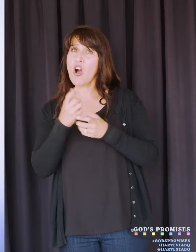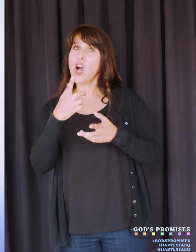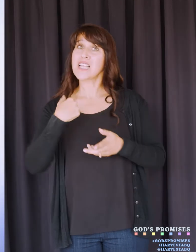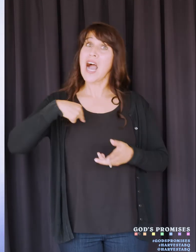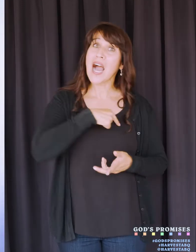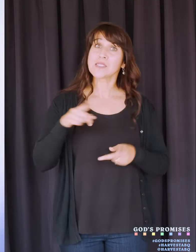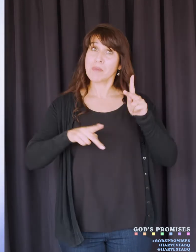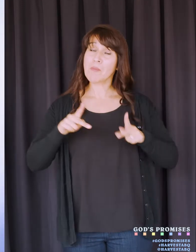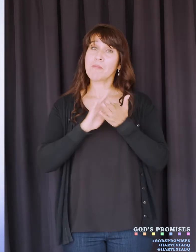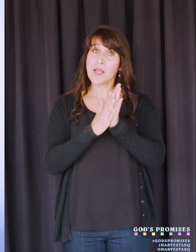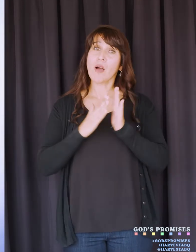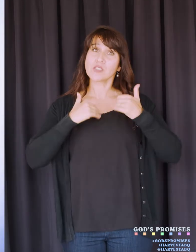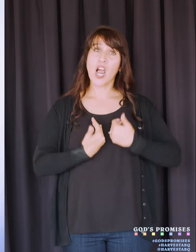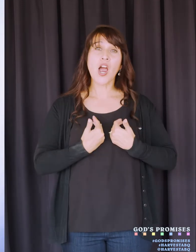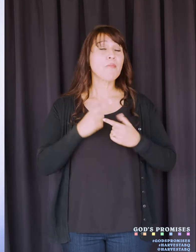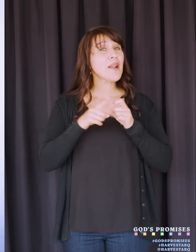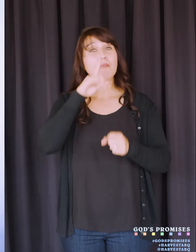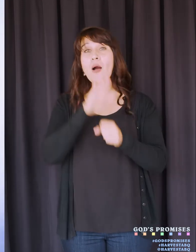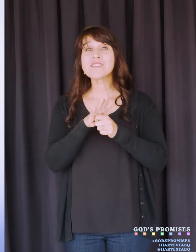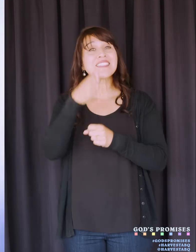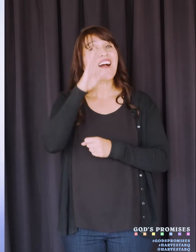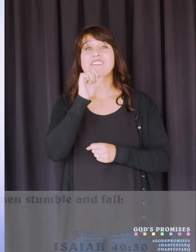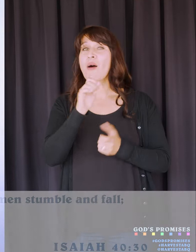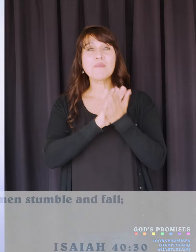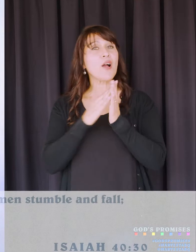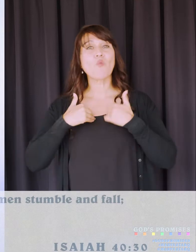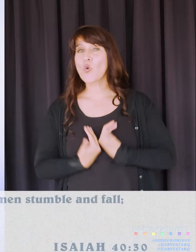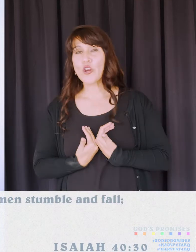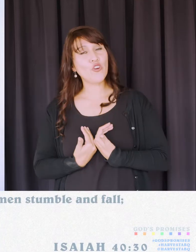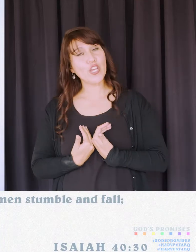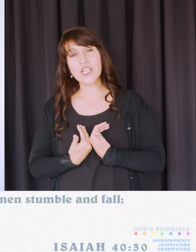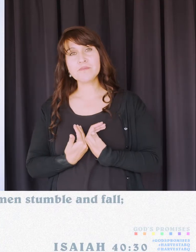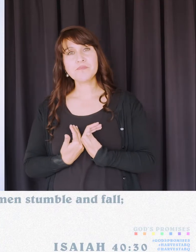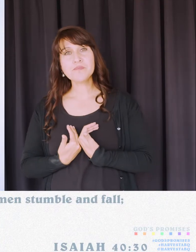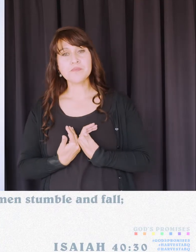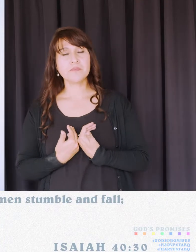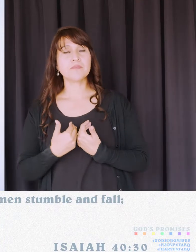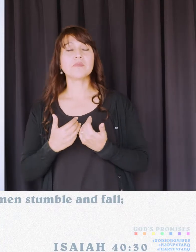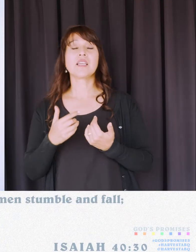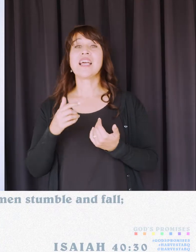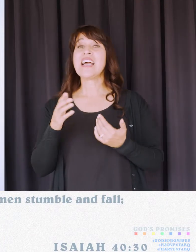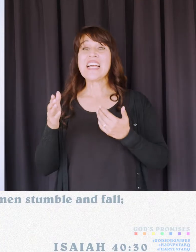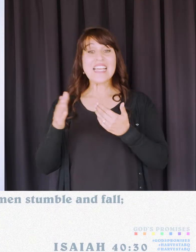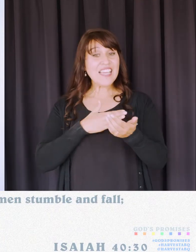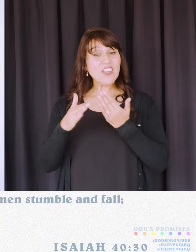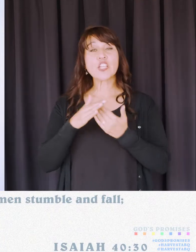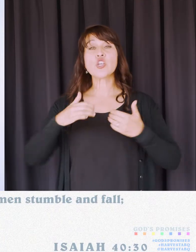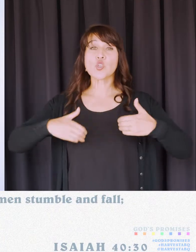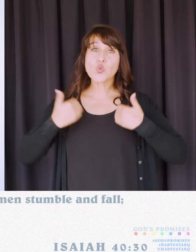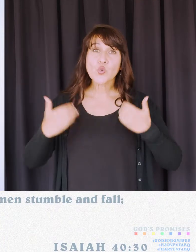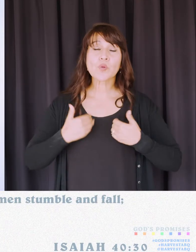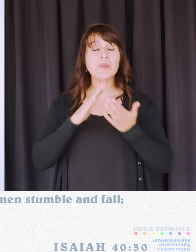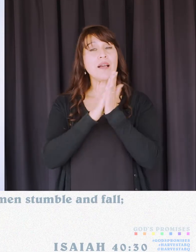you, God does not get weary. Verse 30 says, even youth grow tired and weary, and